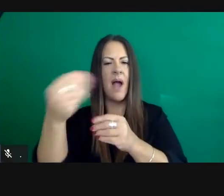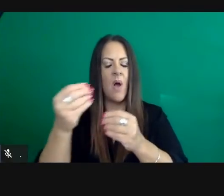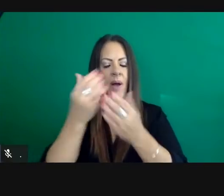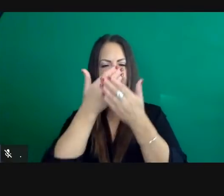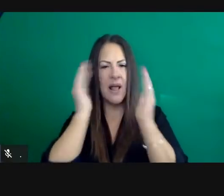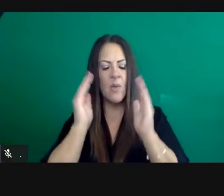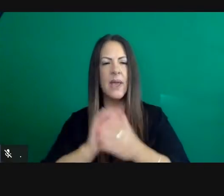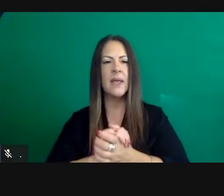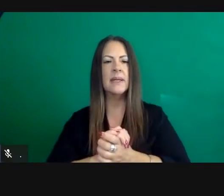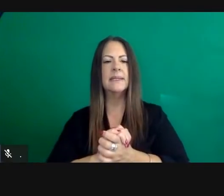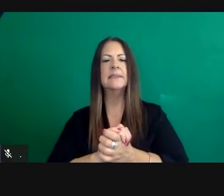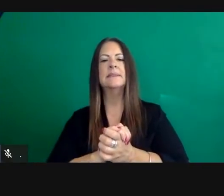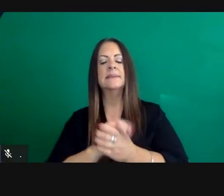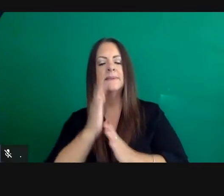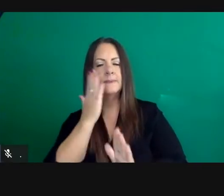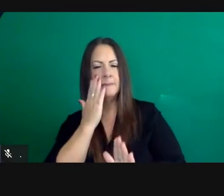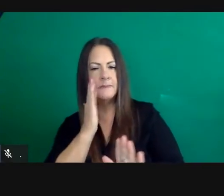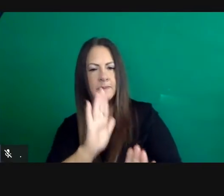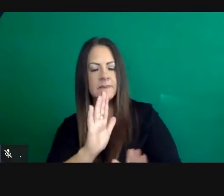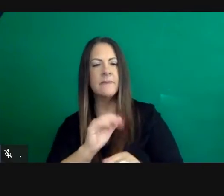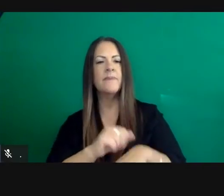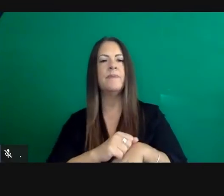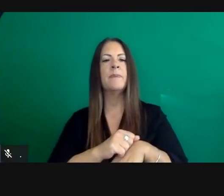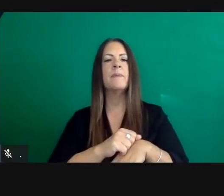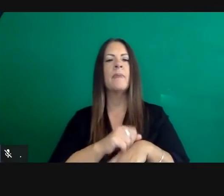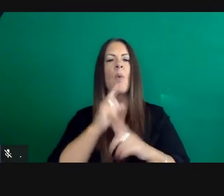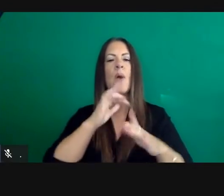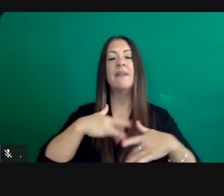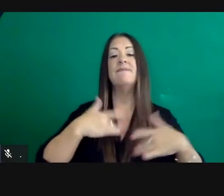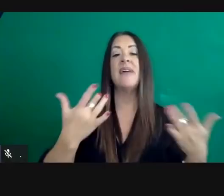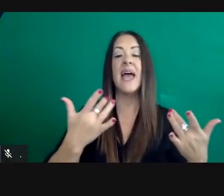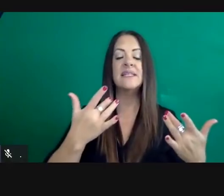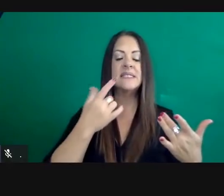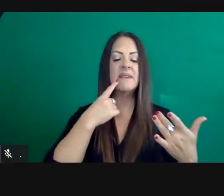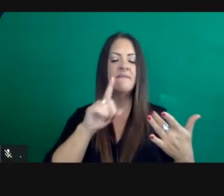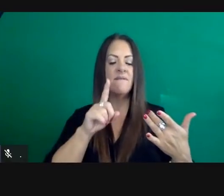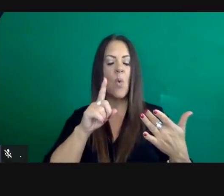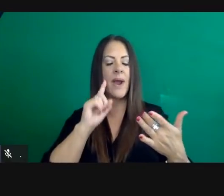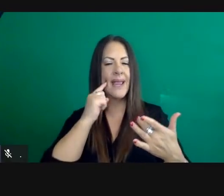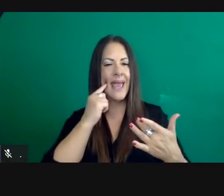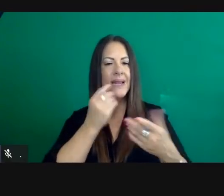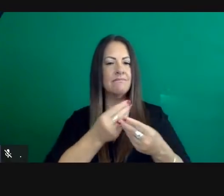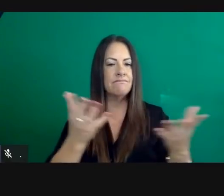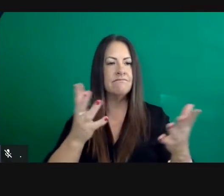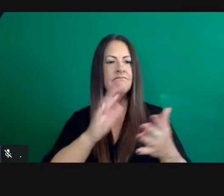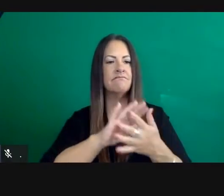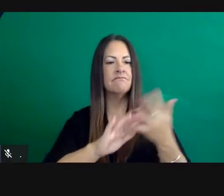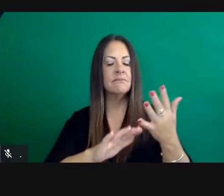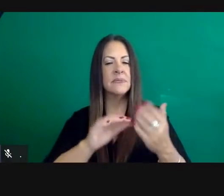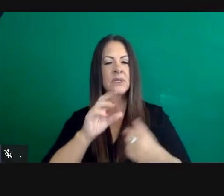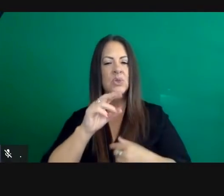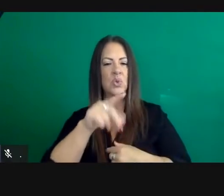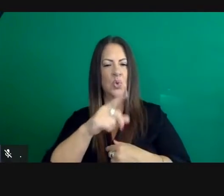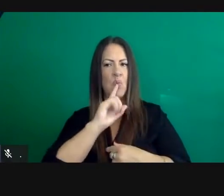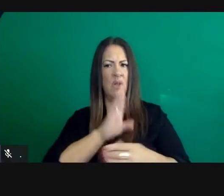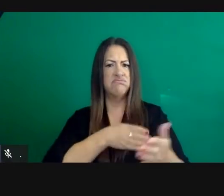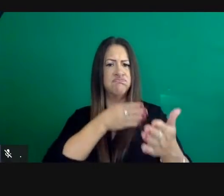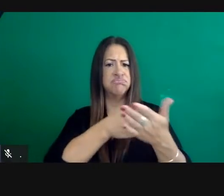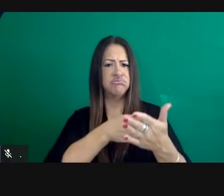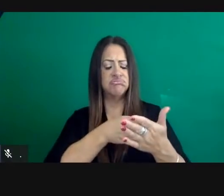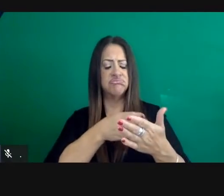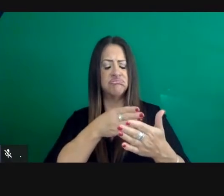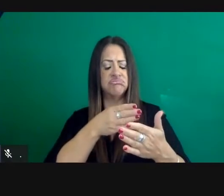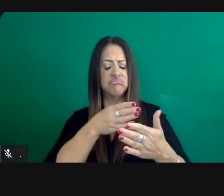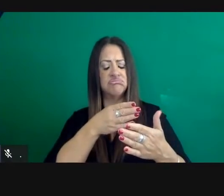districts will do, some sort of trick-or-treat event. If they do that again this year, would there be any enforcement against those businesses?